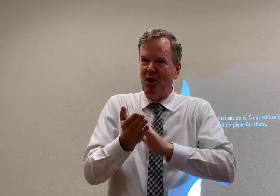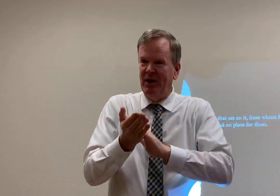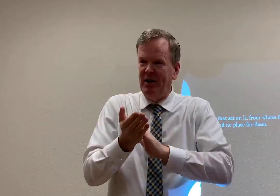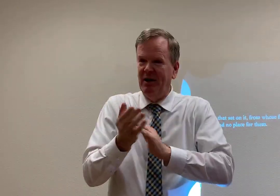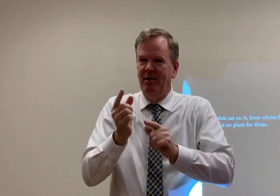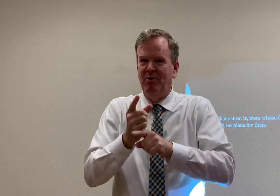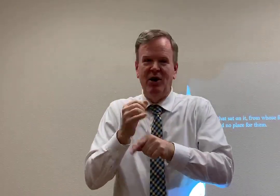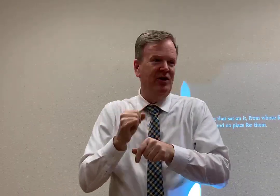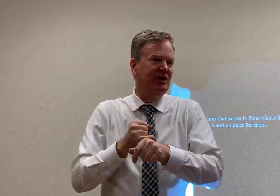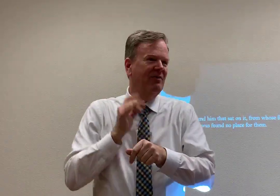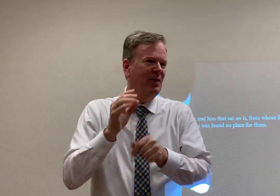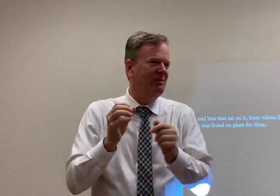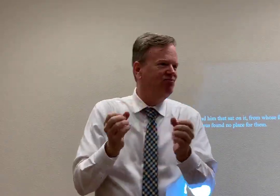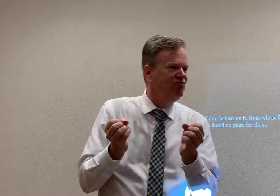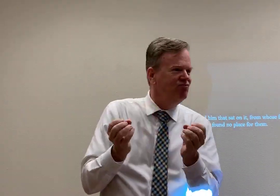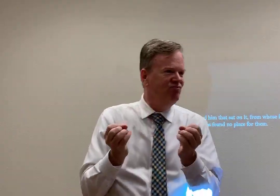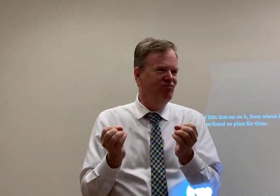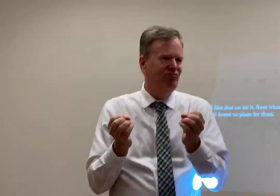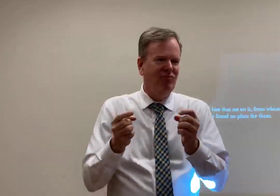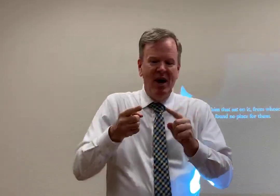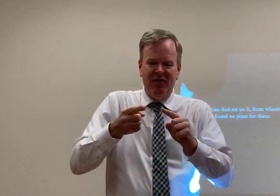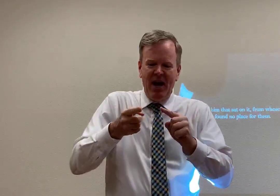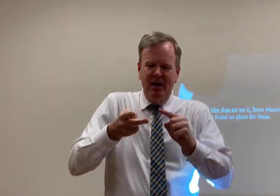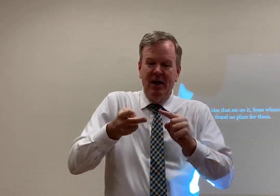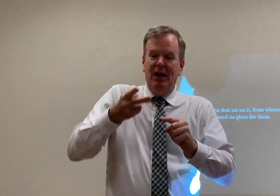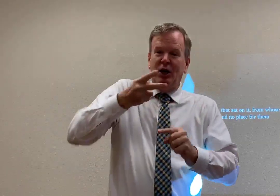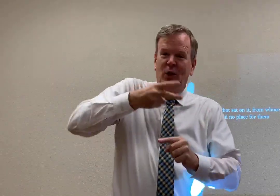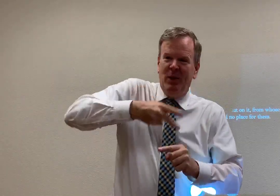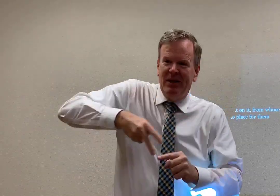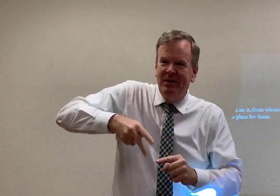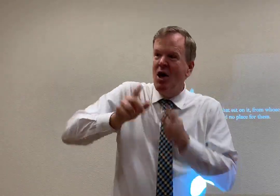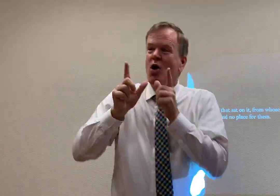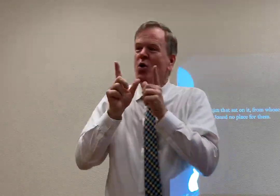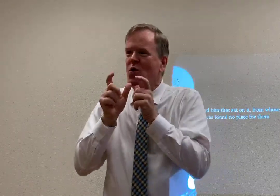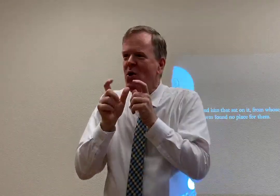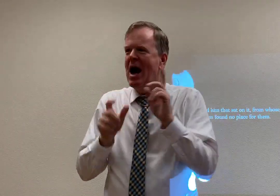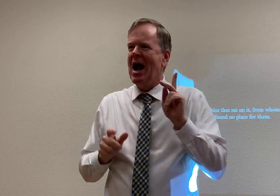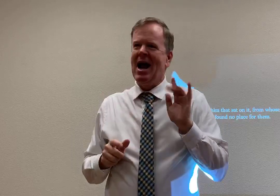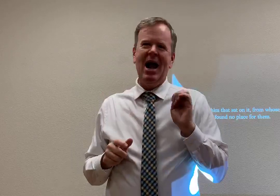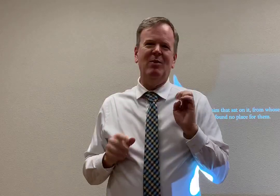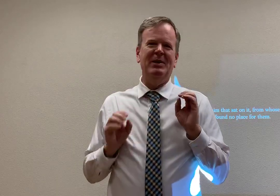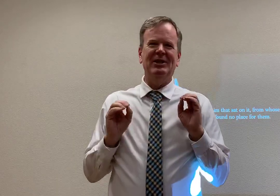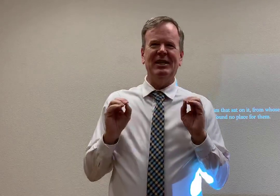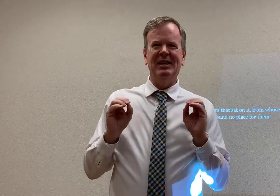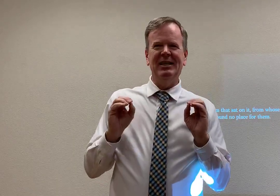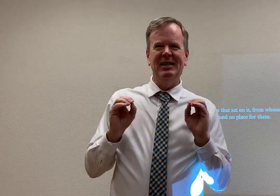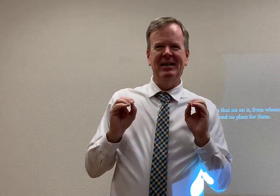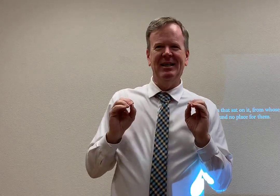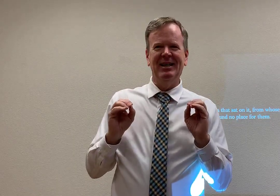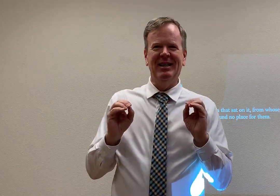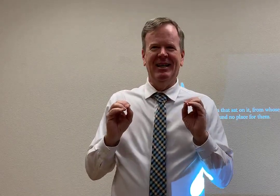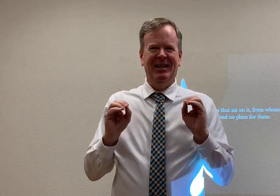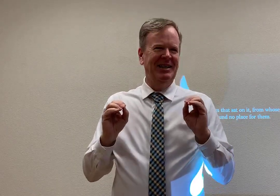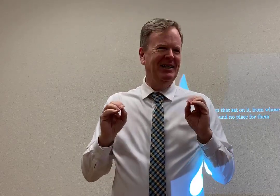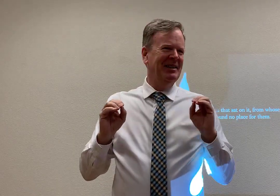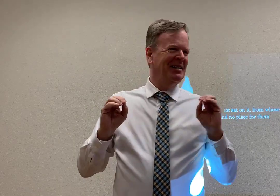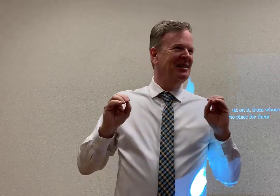Next Sunday morning, Brother Jeff will be teaching. And then the following, it will be Kyle. Kyle will be teaching.